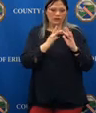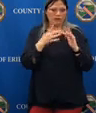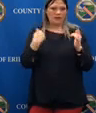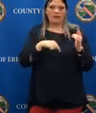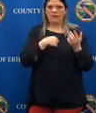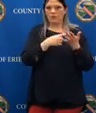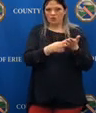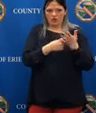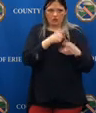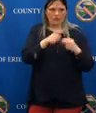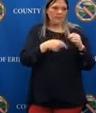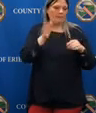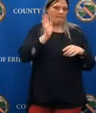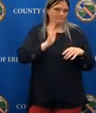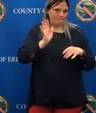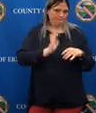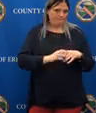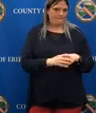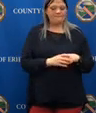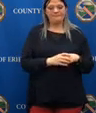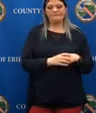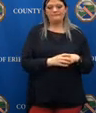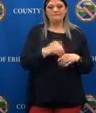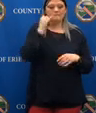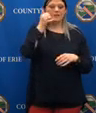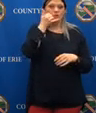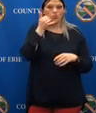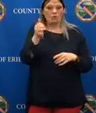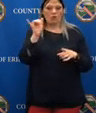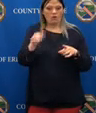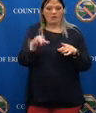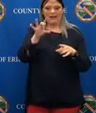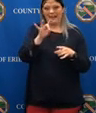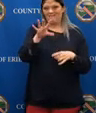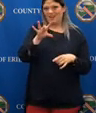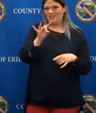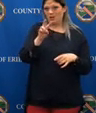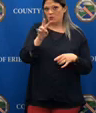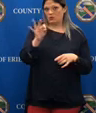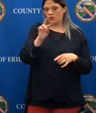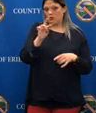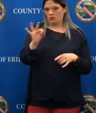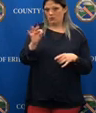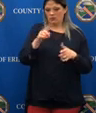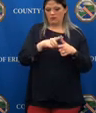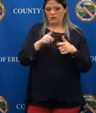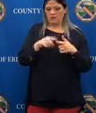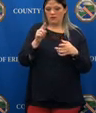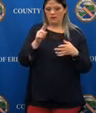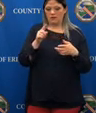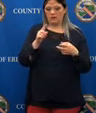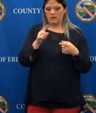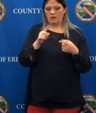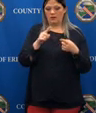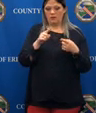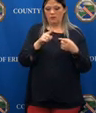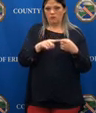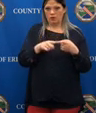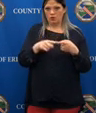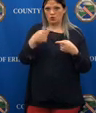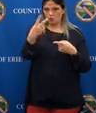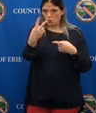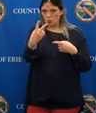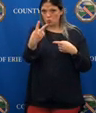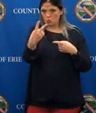talked about beforehand. If you call the hotline 858-2929 and you press option 2, you can